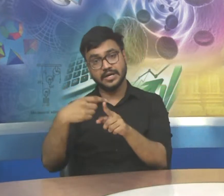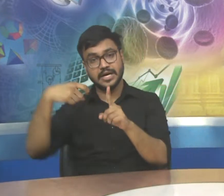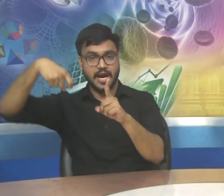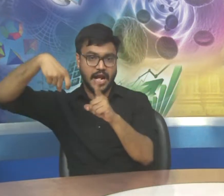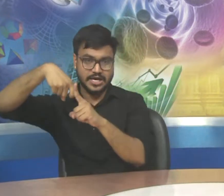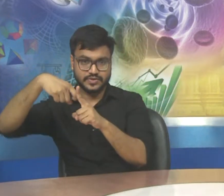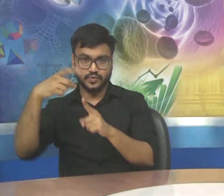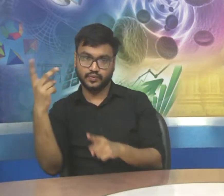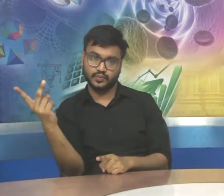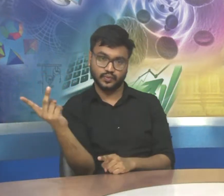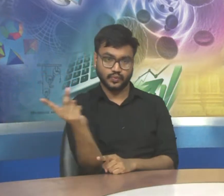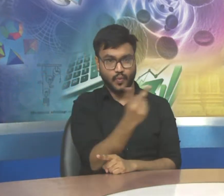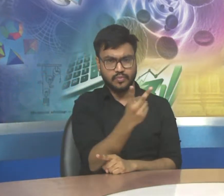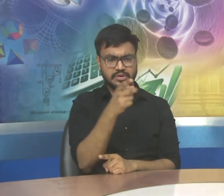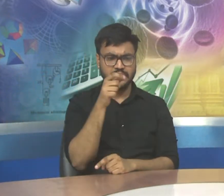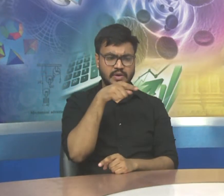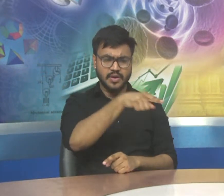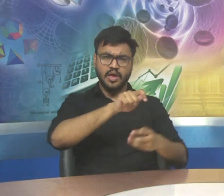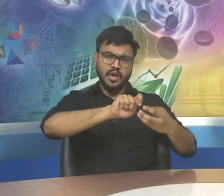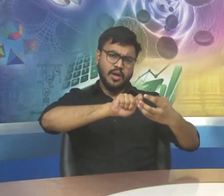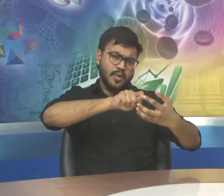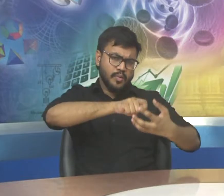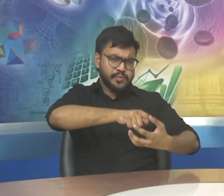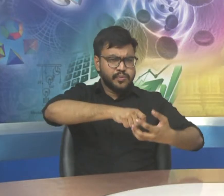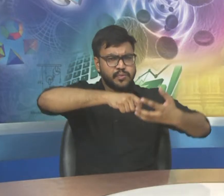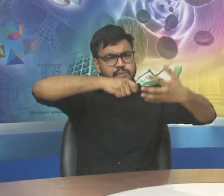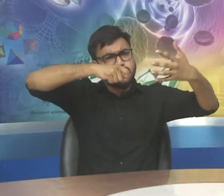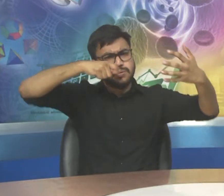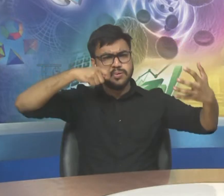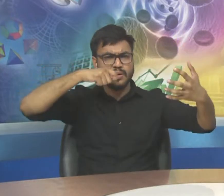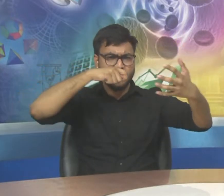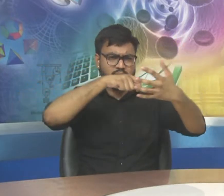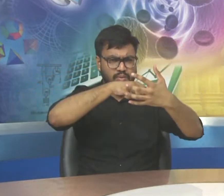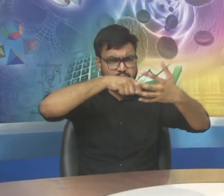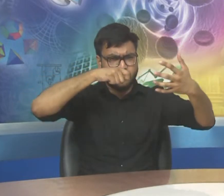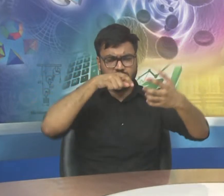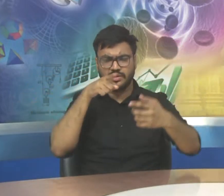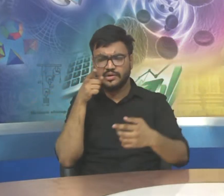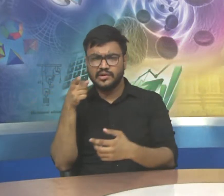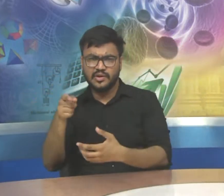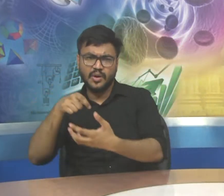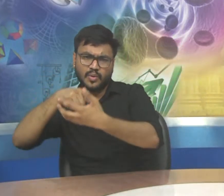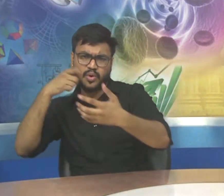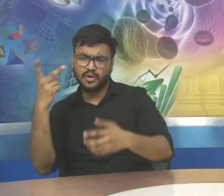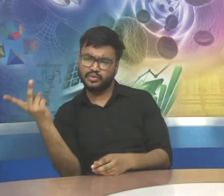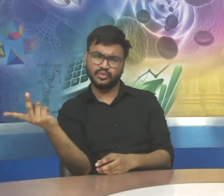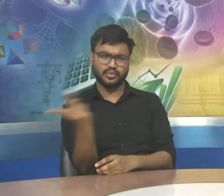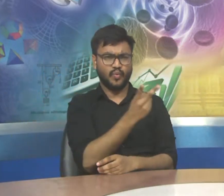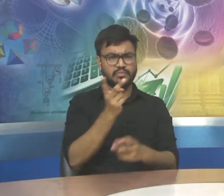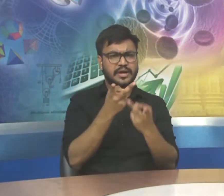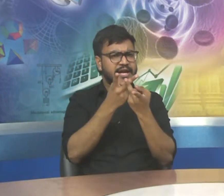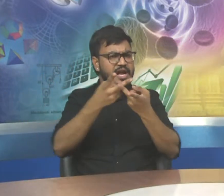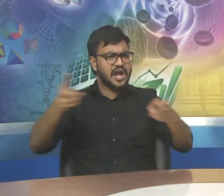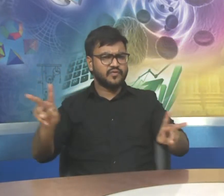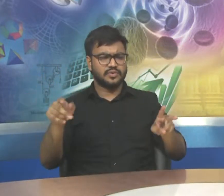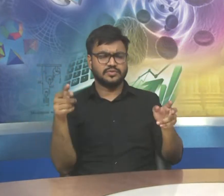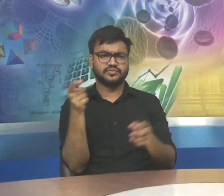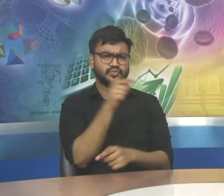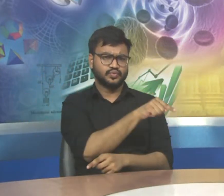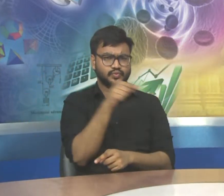Activity 13.1. There are two boys, Alok and Kapil. They are filling long